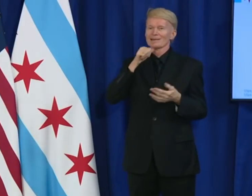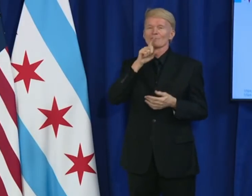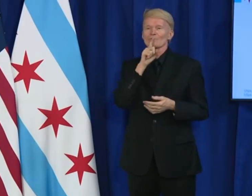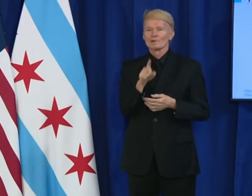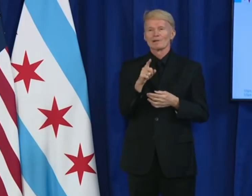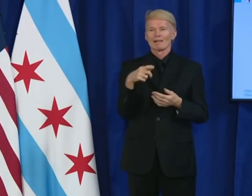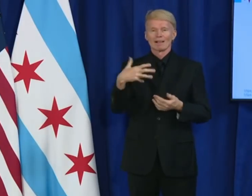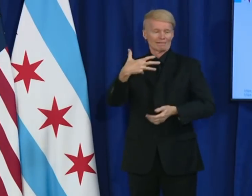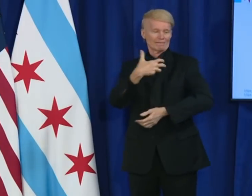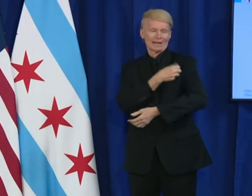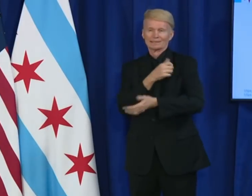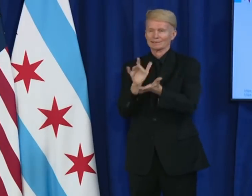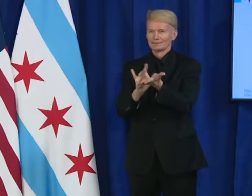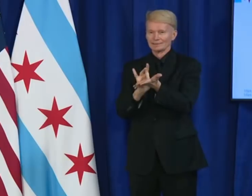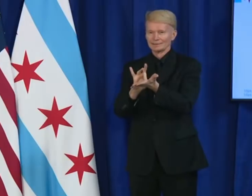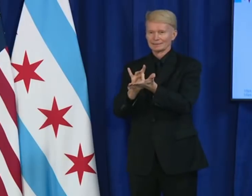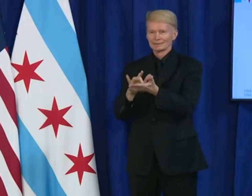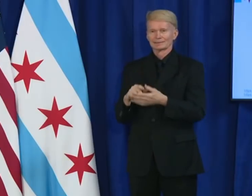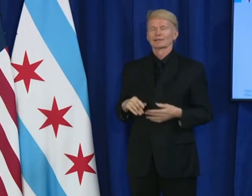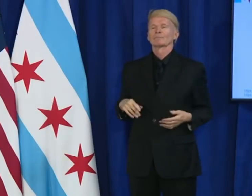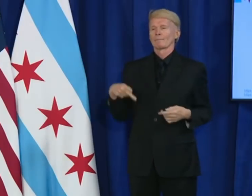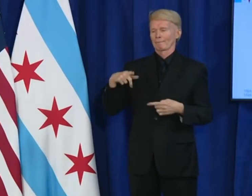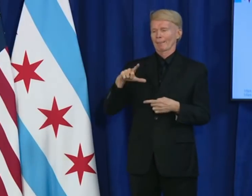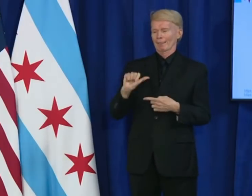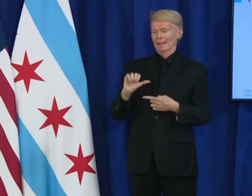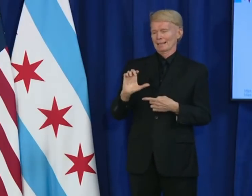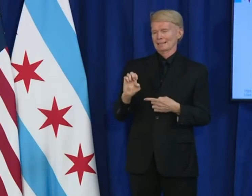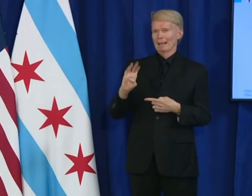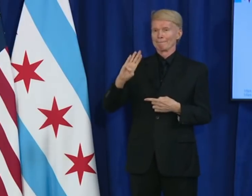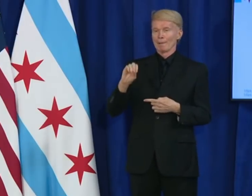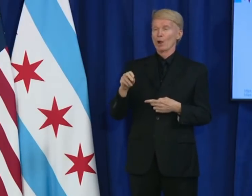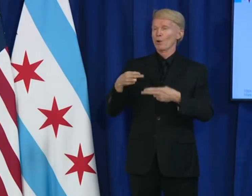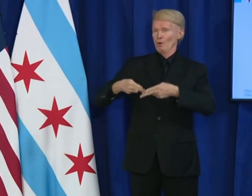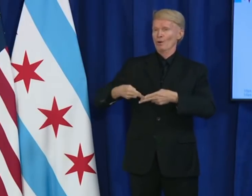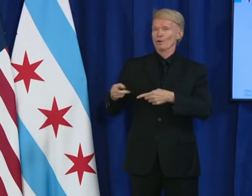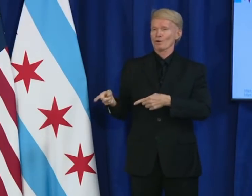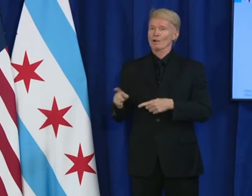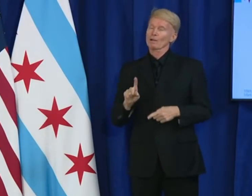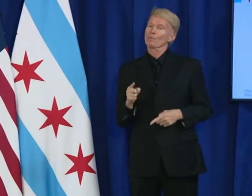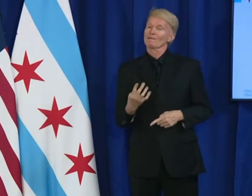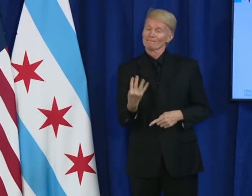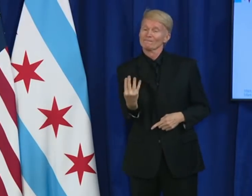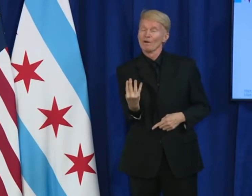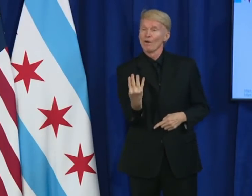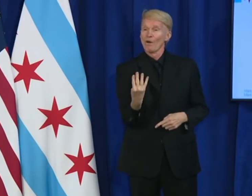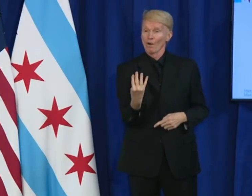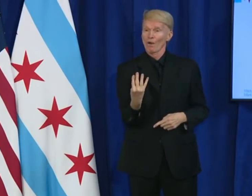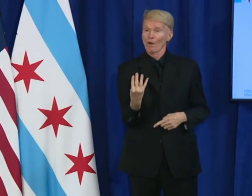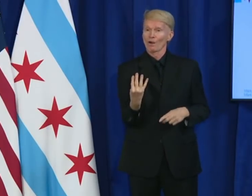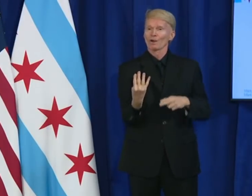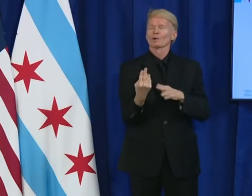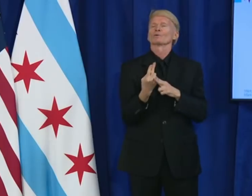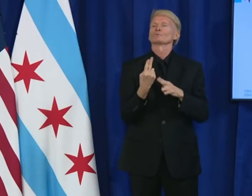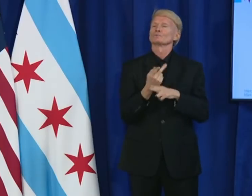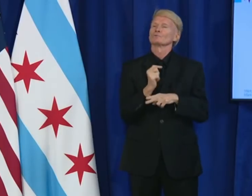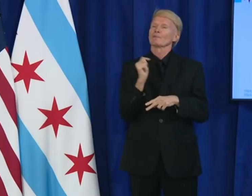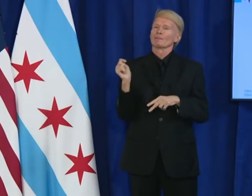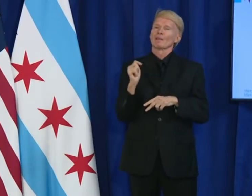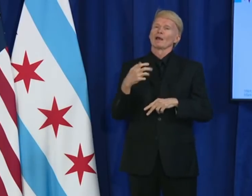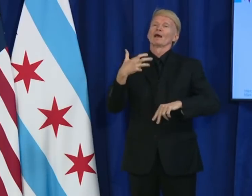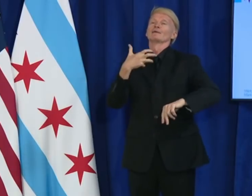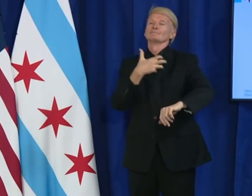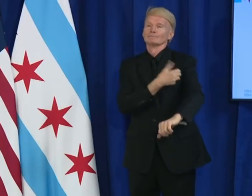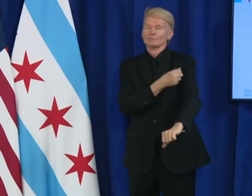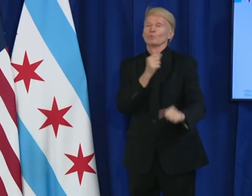real vaccine. And only 4 of the people that got COVID were in the vaccine arm, meaning